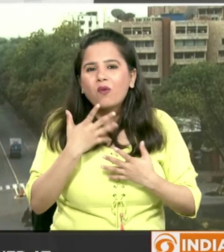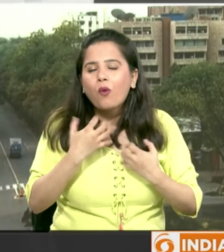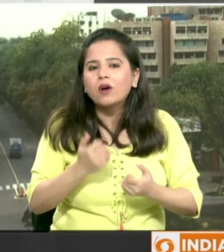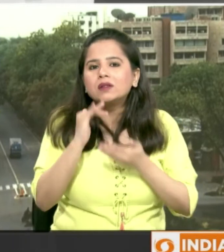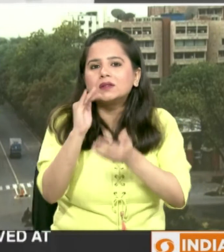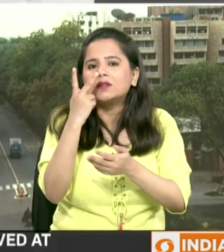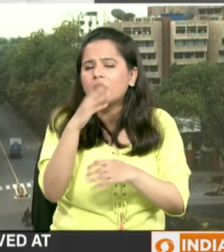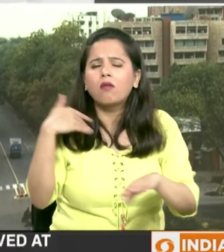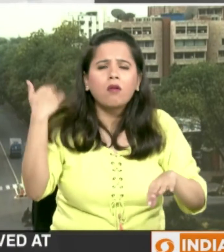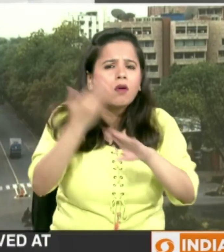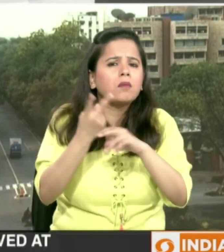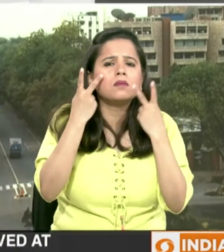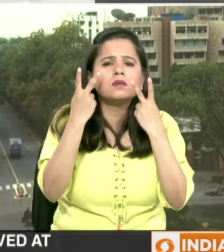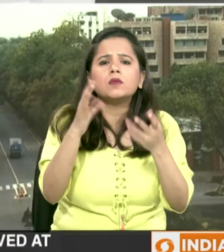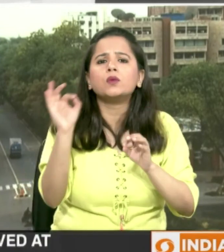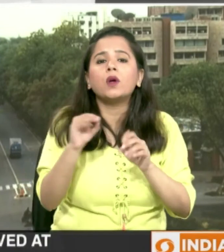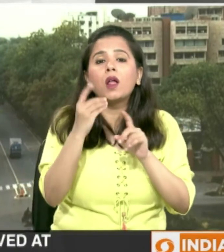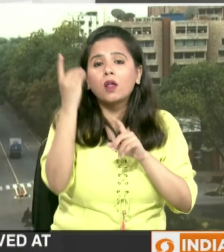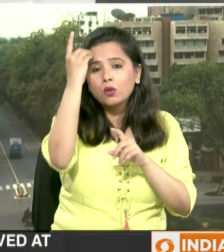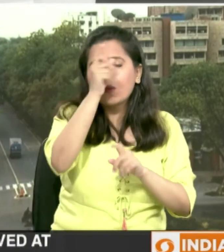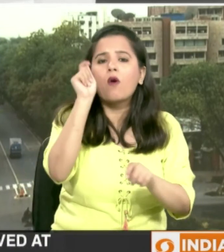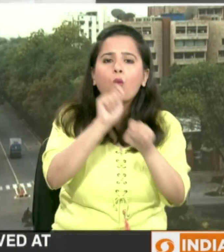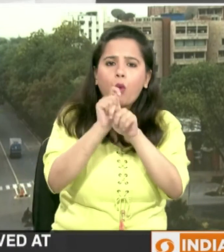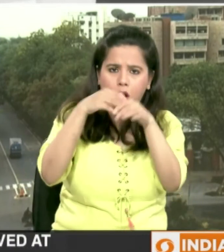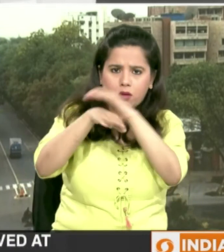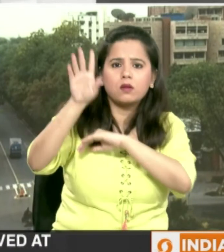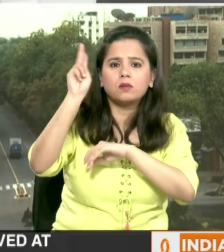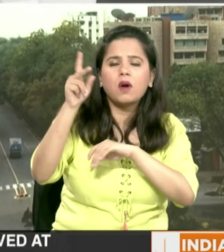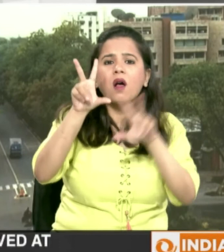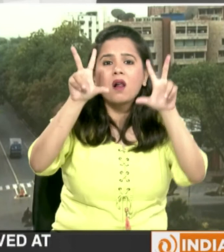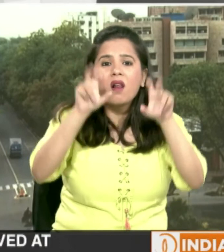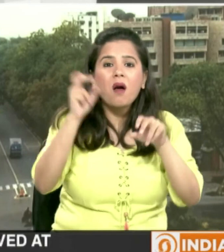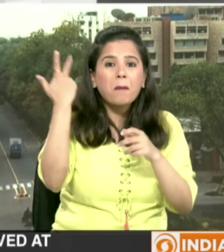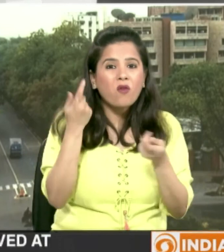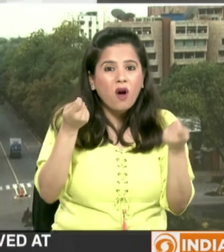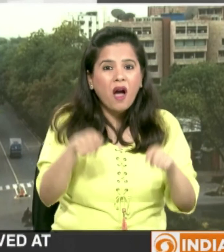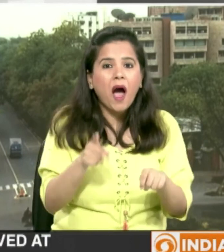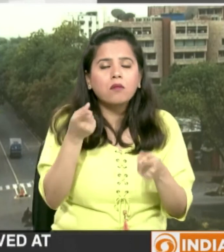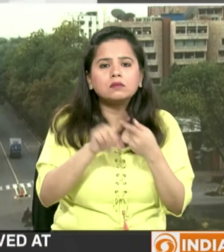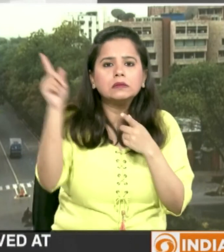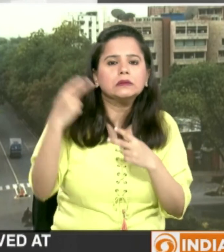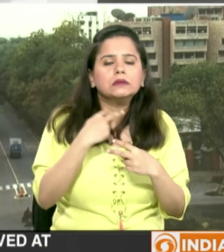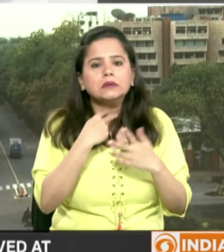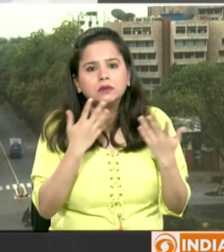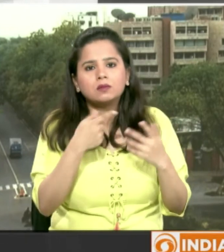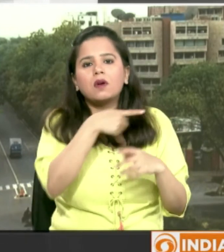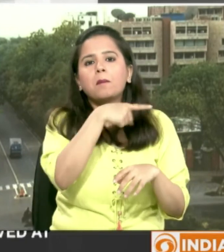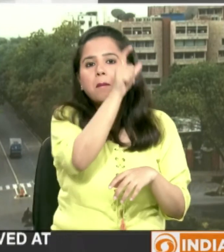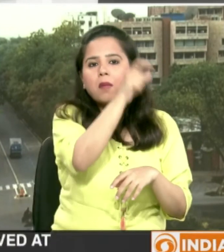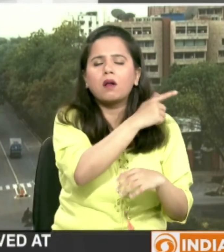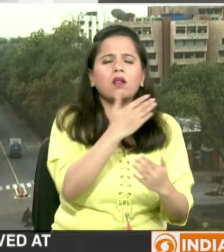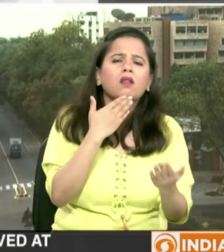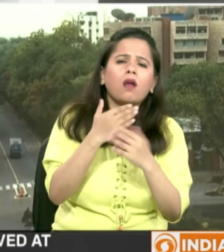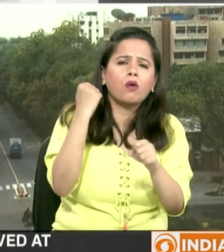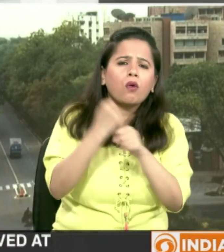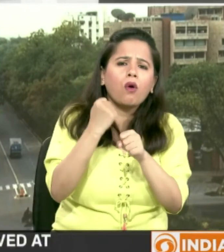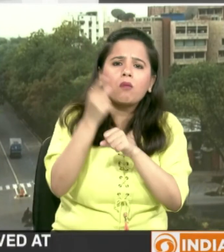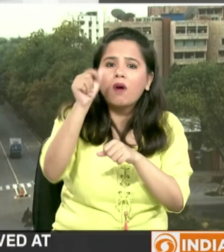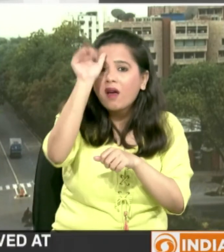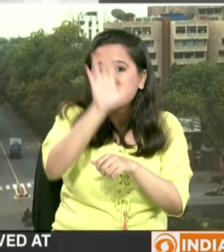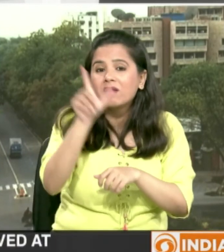time. His son used to work in Dubai, but due to the lockdown, he was stuck there. Garg thanked the government of India for his